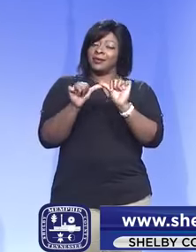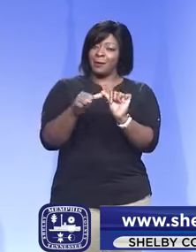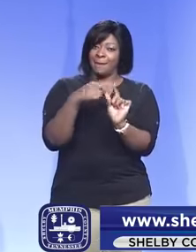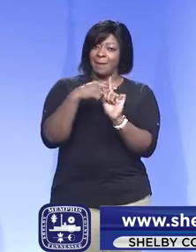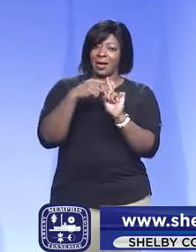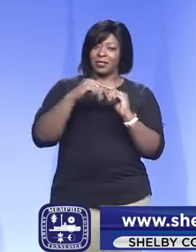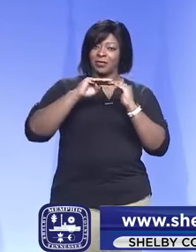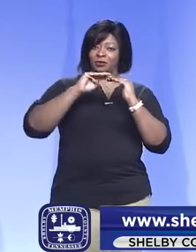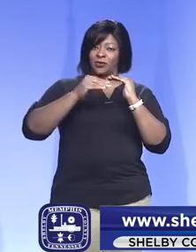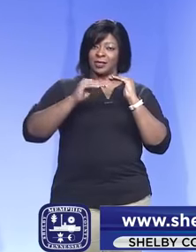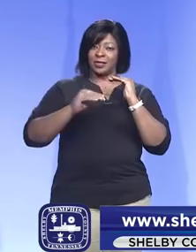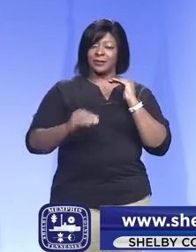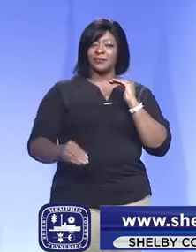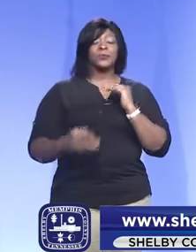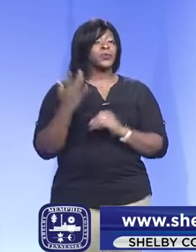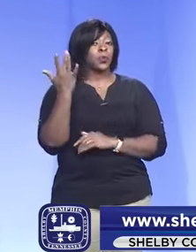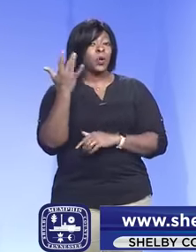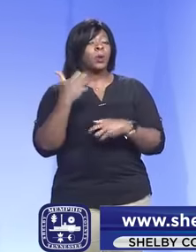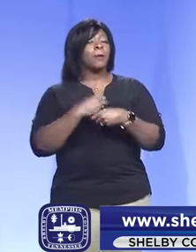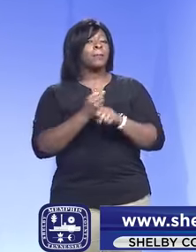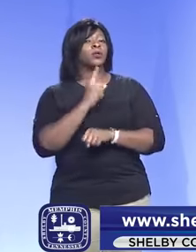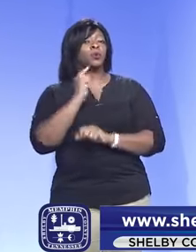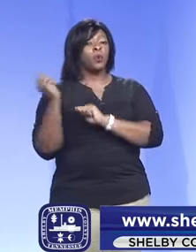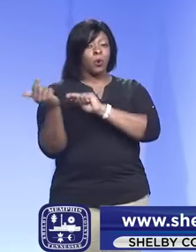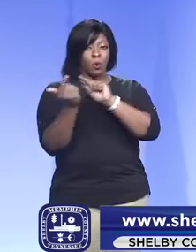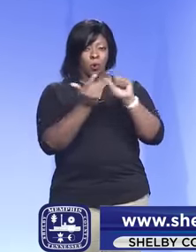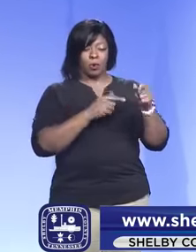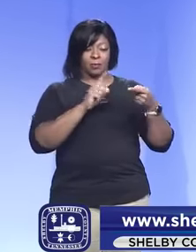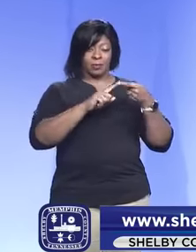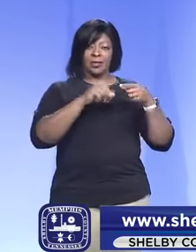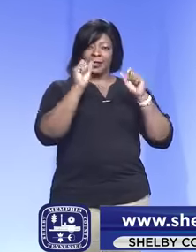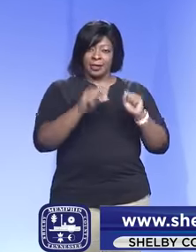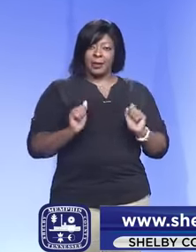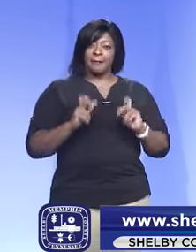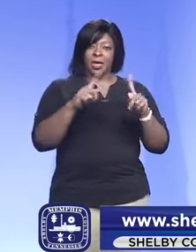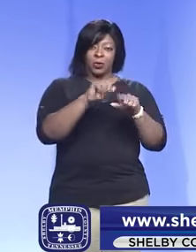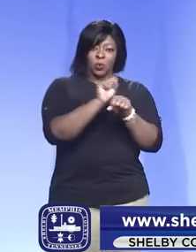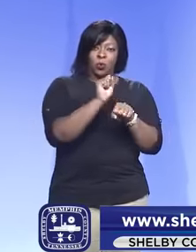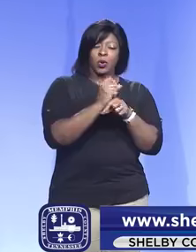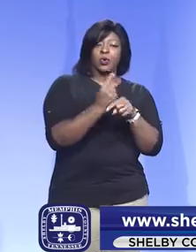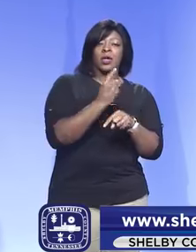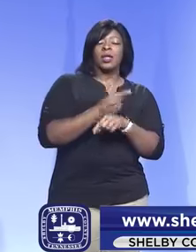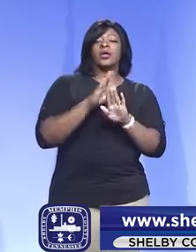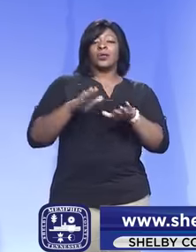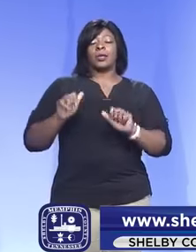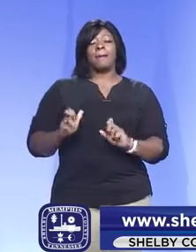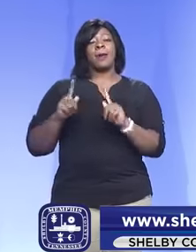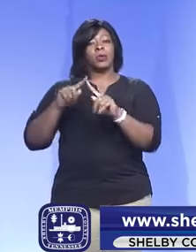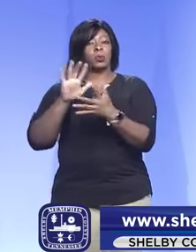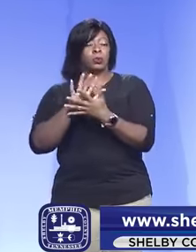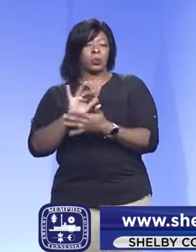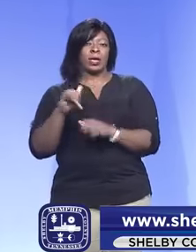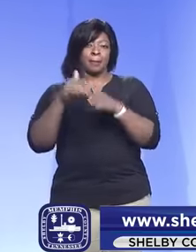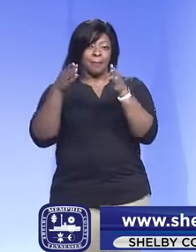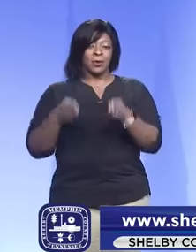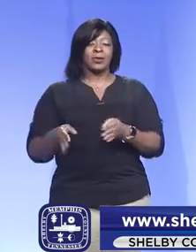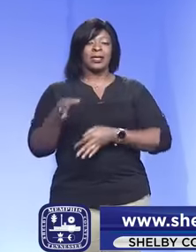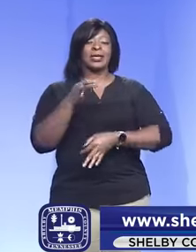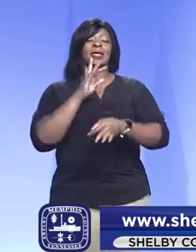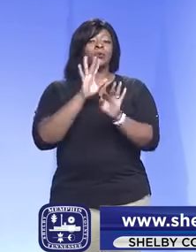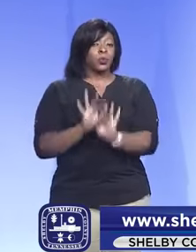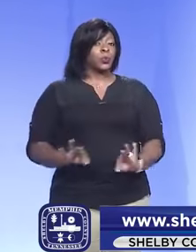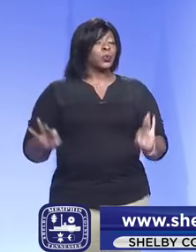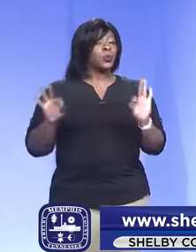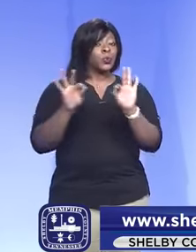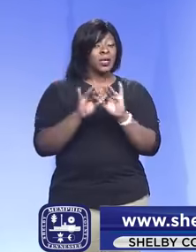positive trend, in part to assure that, one, we can all get back to work, but that children can get back to school. And it's going to be critical